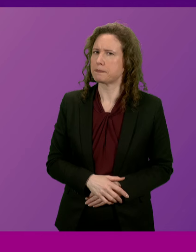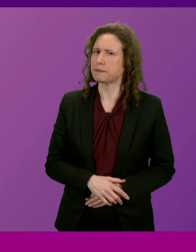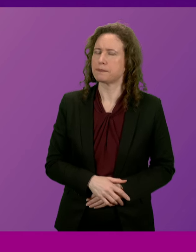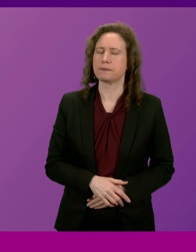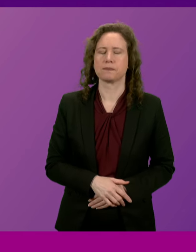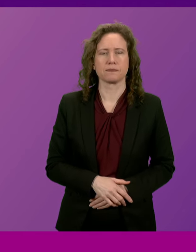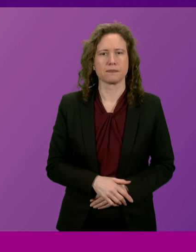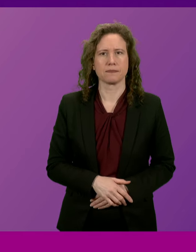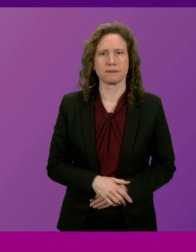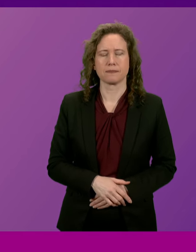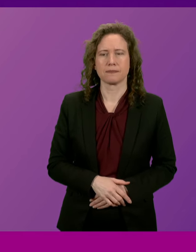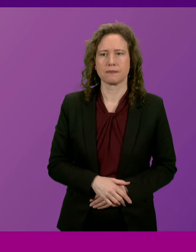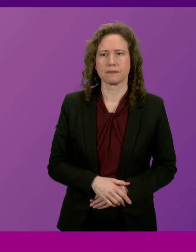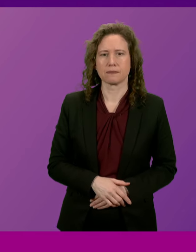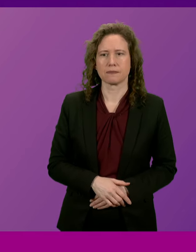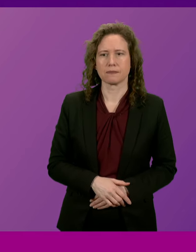First Minister.